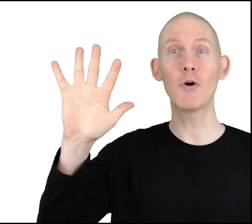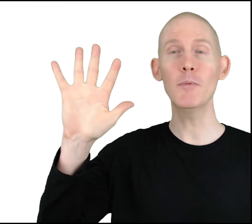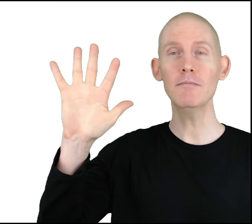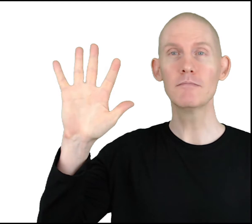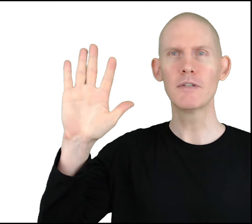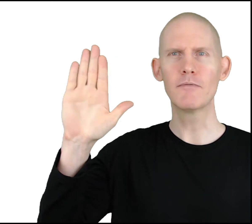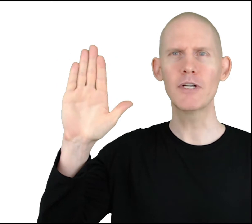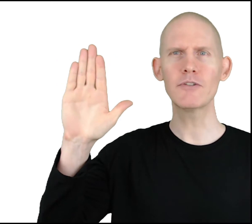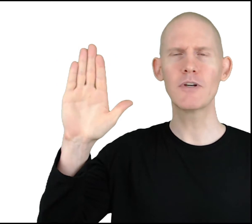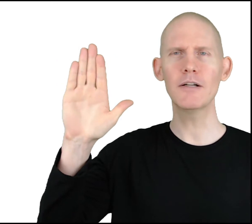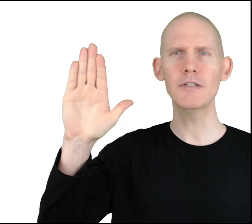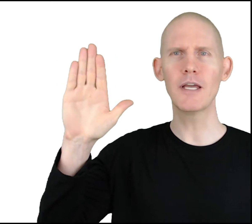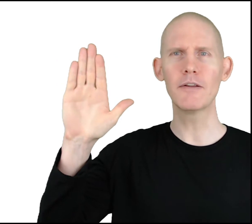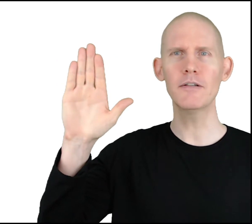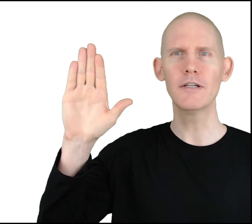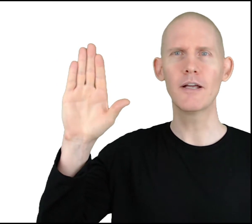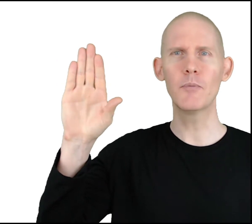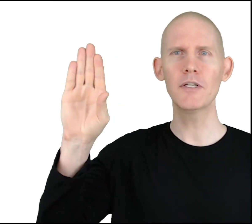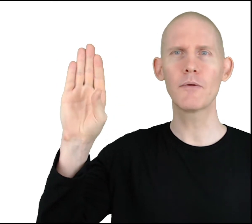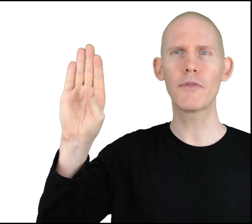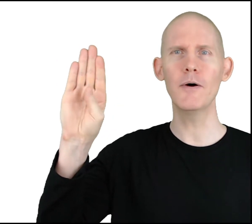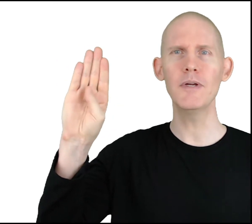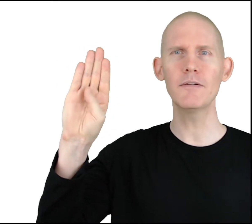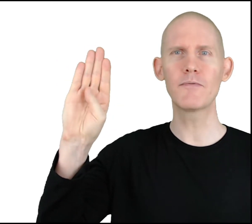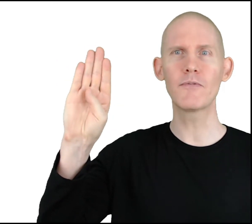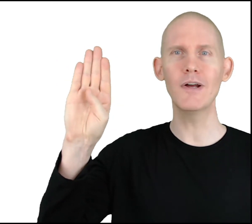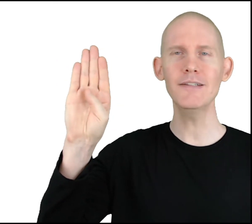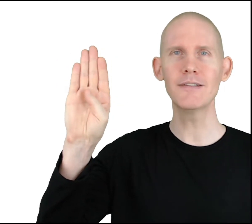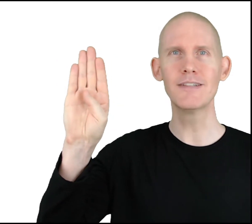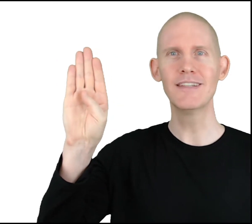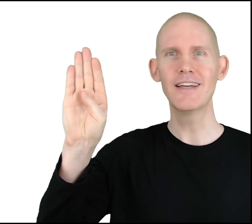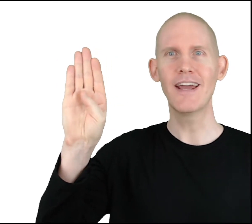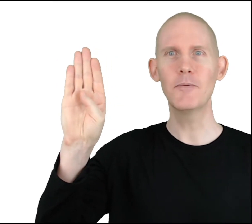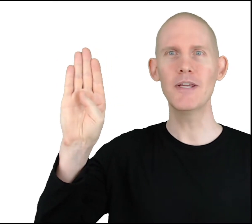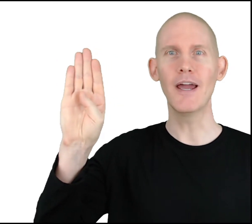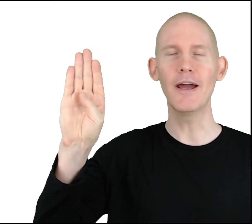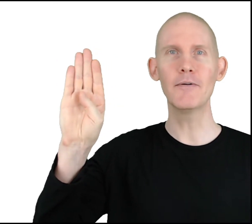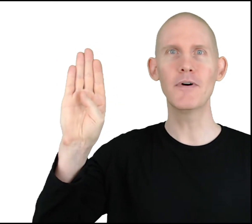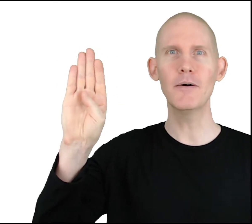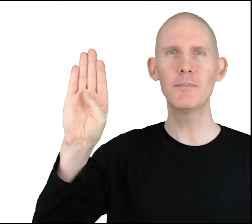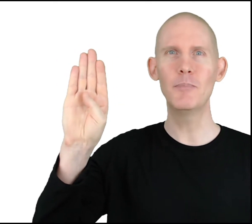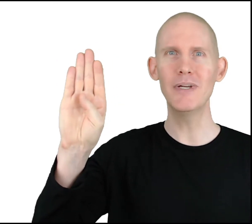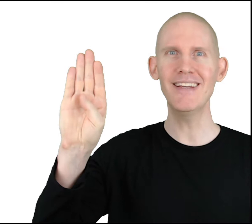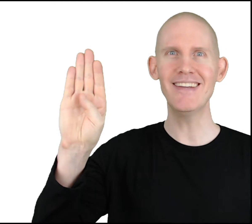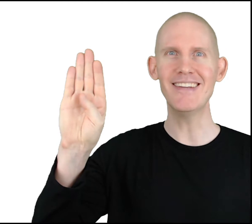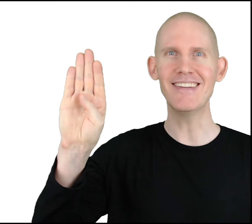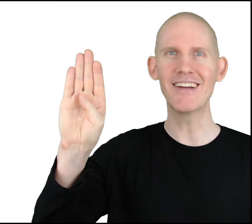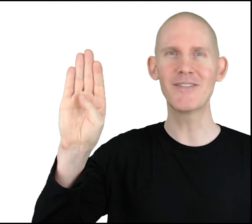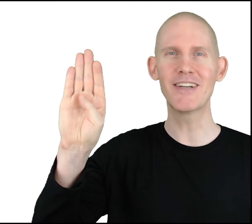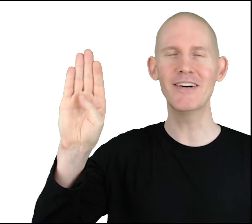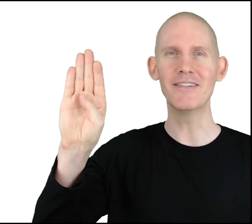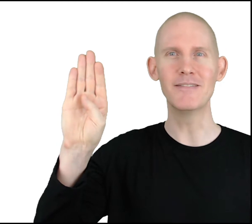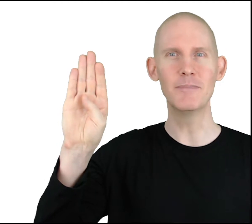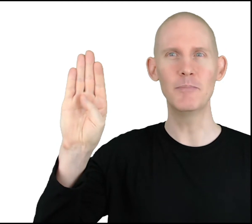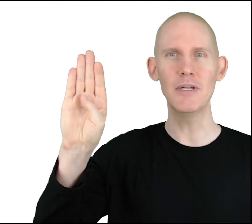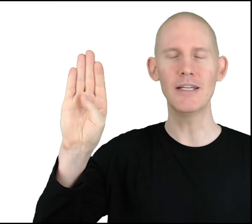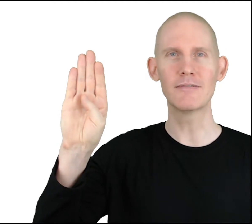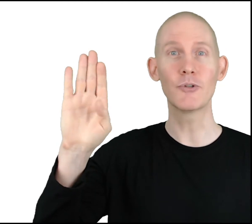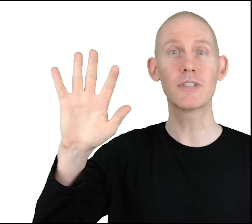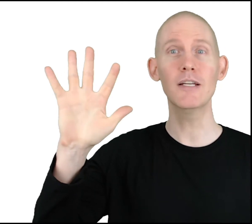it? Fingers all together. Now bring your thumb in front, and we have a B. There we go. B. Once again,